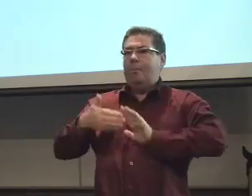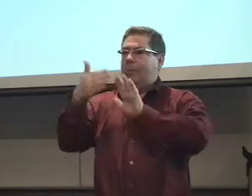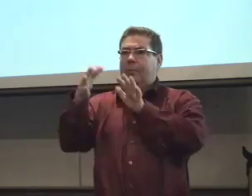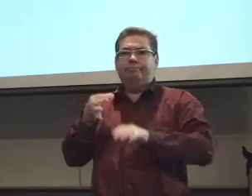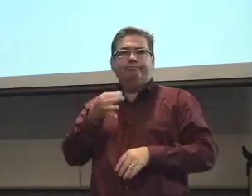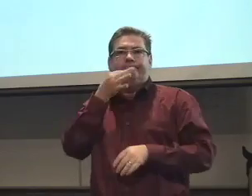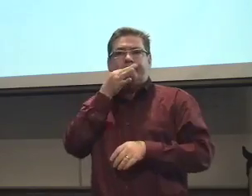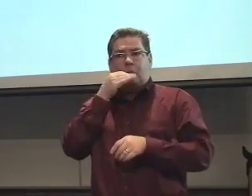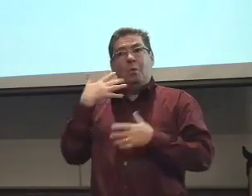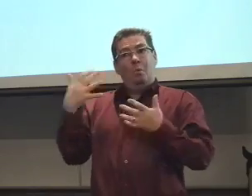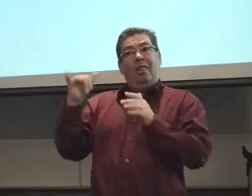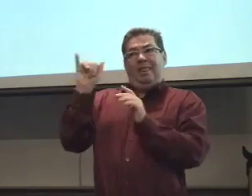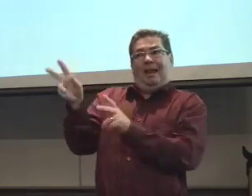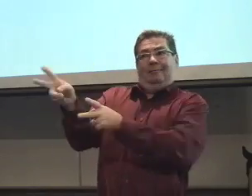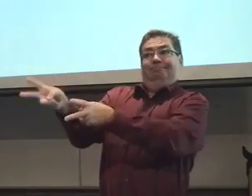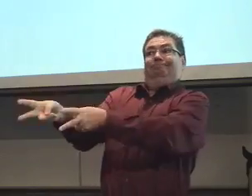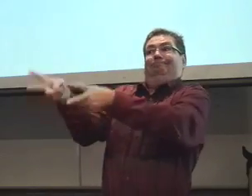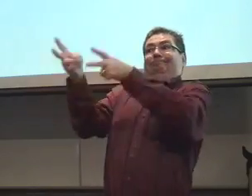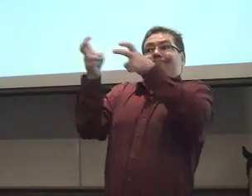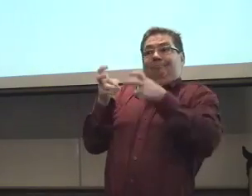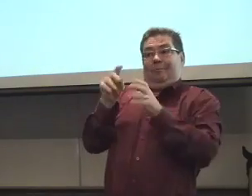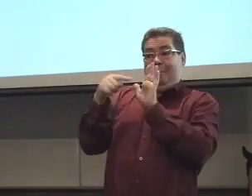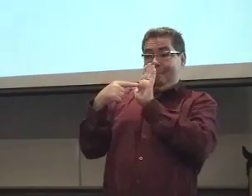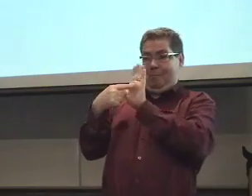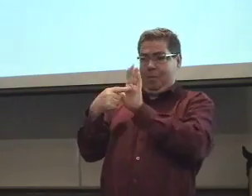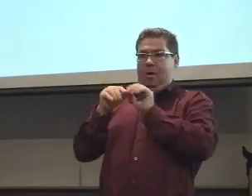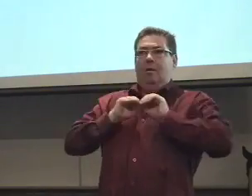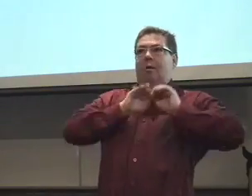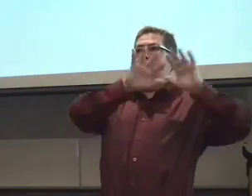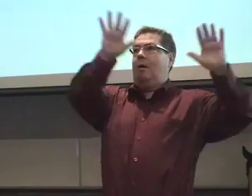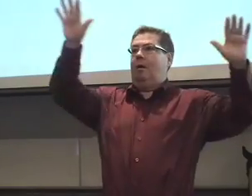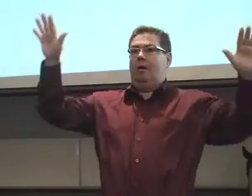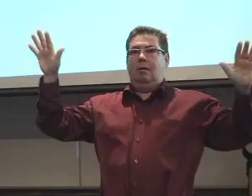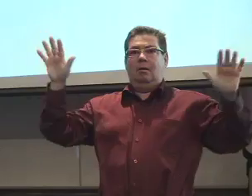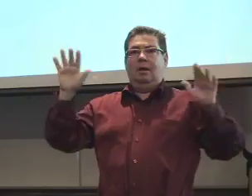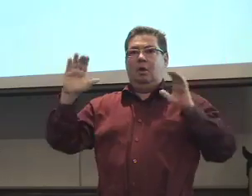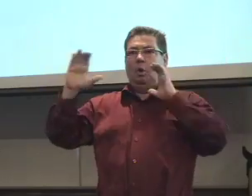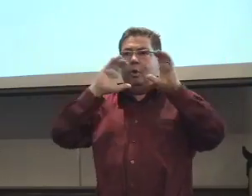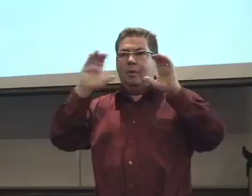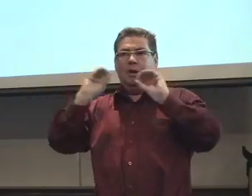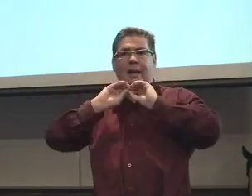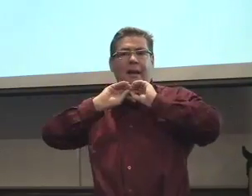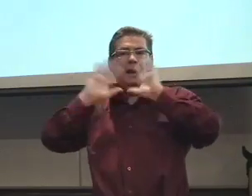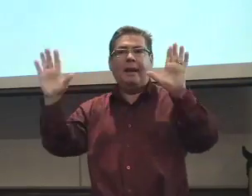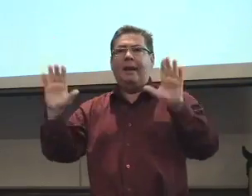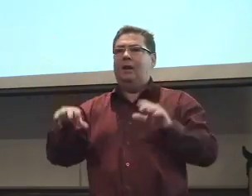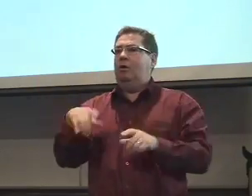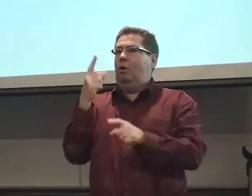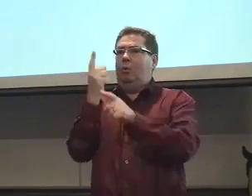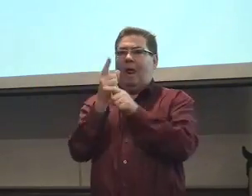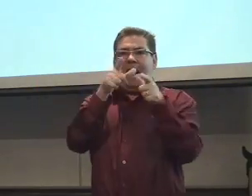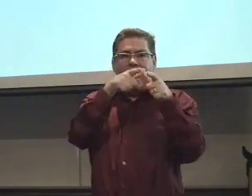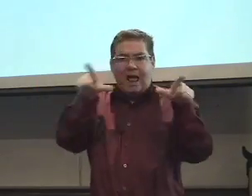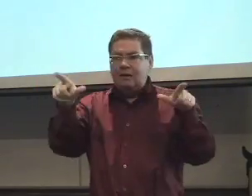the model that we want. This is the way it should be done. Clear communication, accessible, always understanding what's going on, not